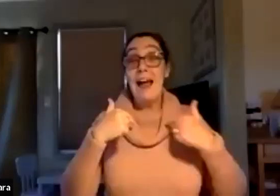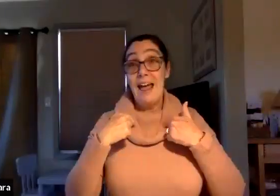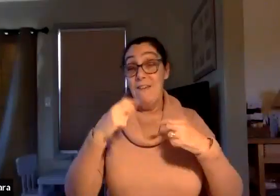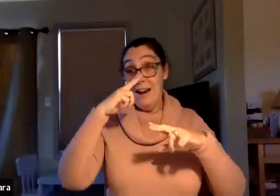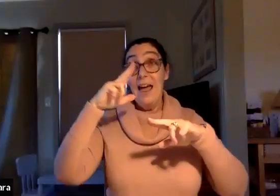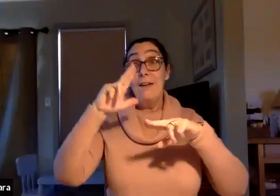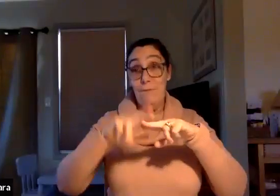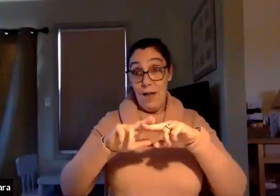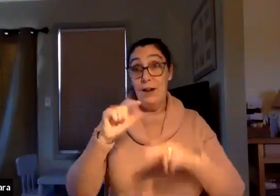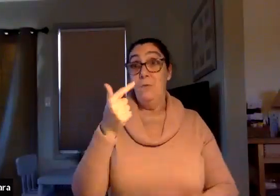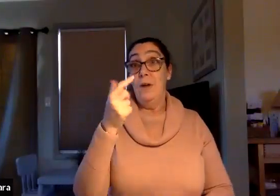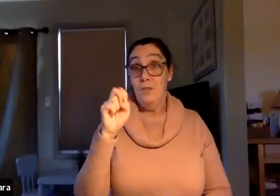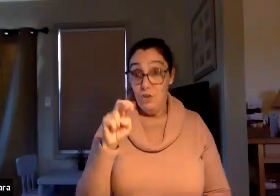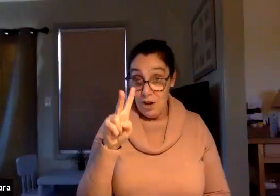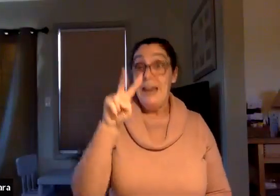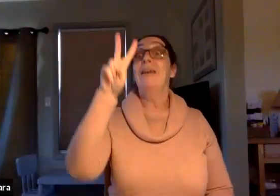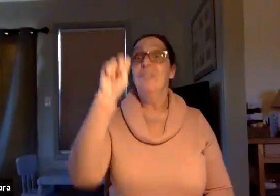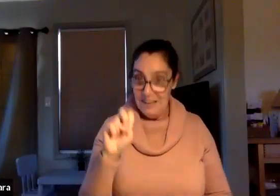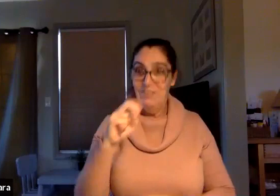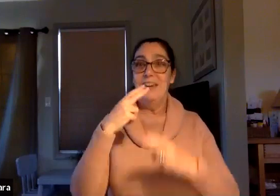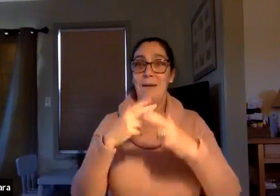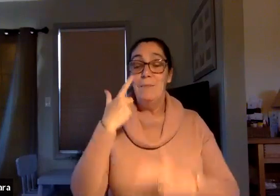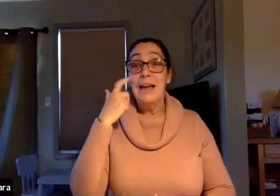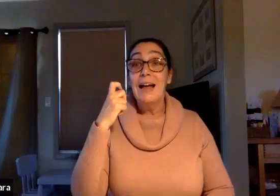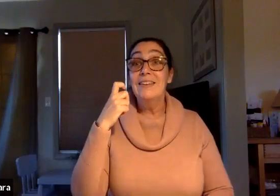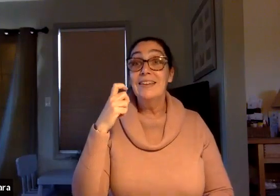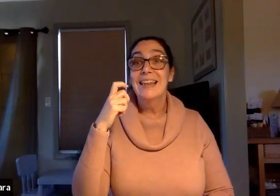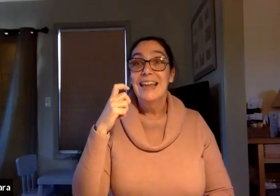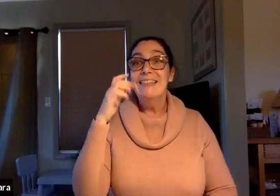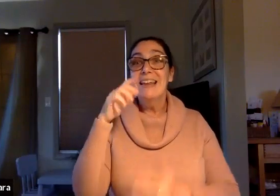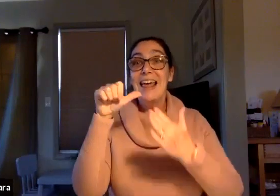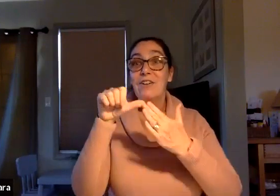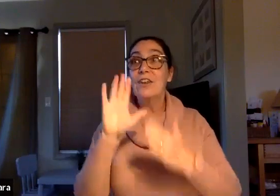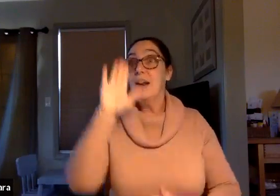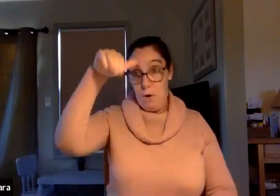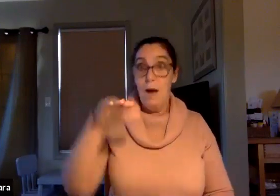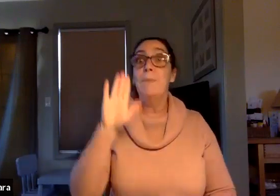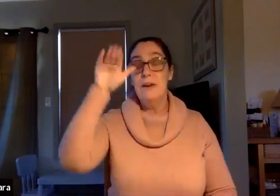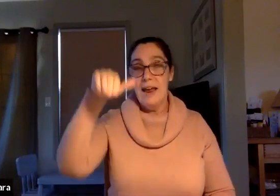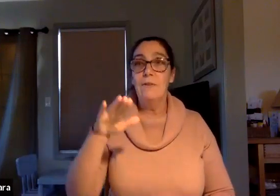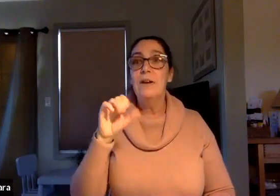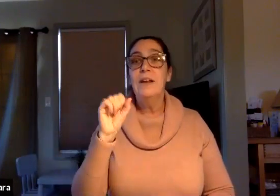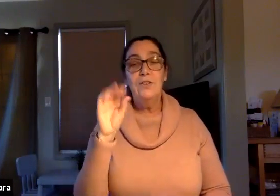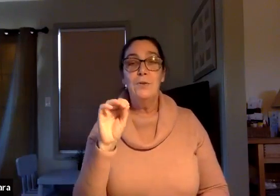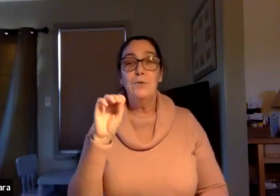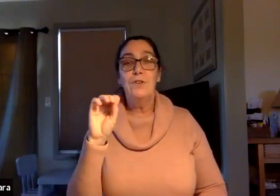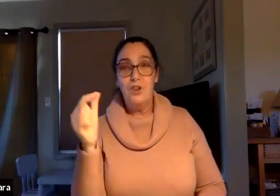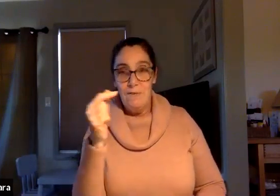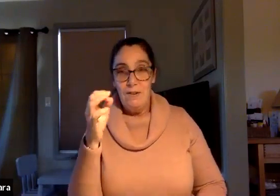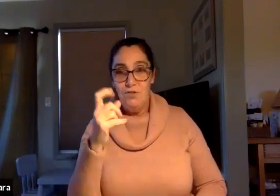have had a lot of fun with Genevieve's name because the letters kind of go up and down. So Genevieve, just